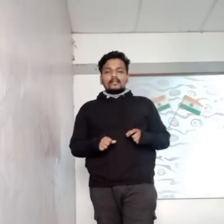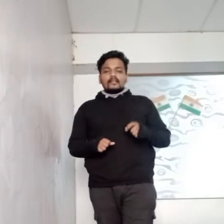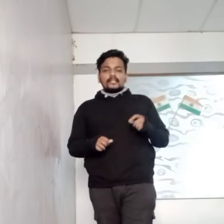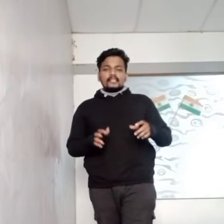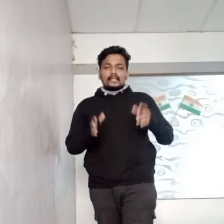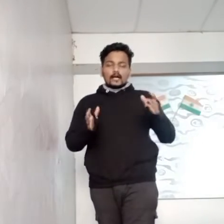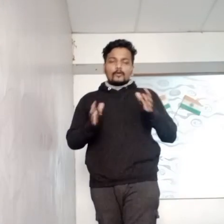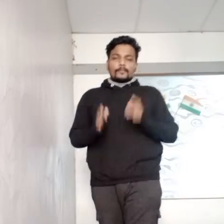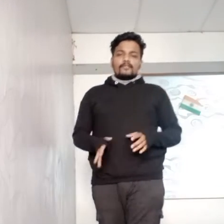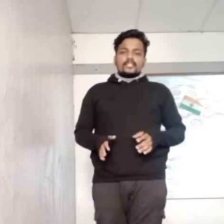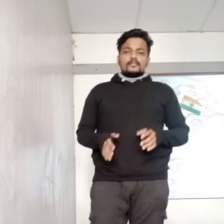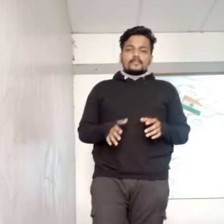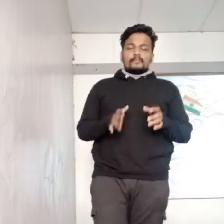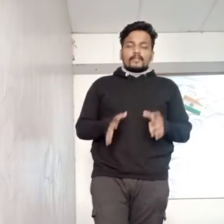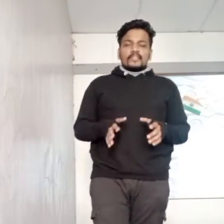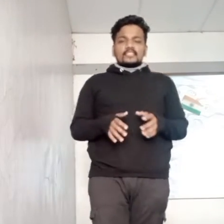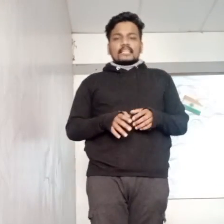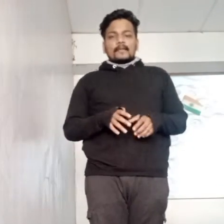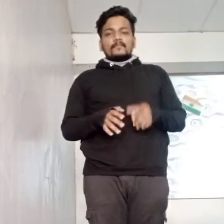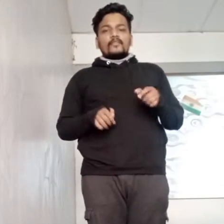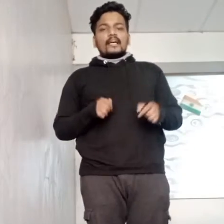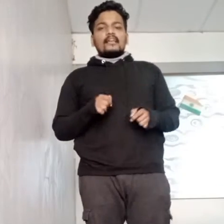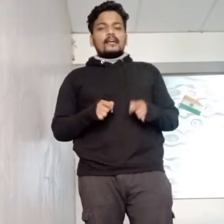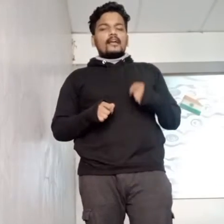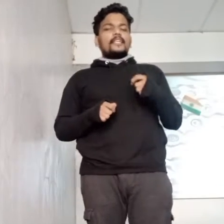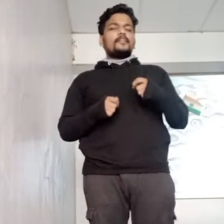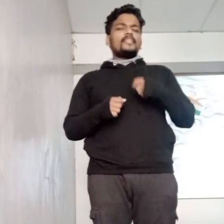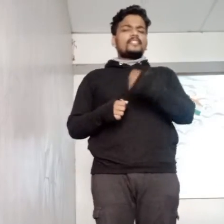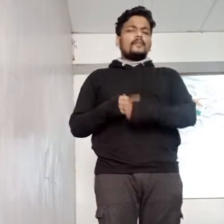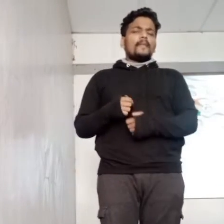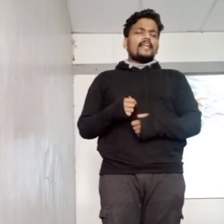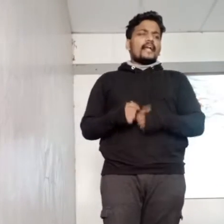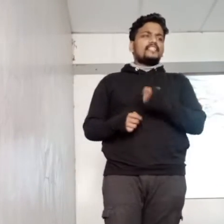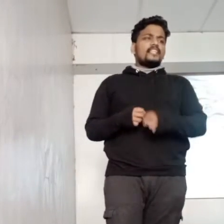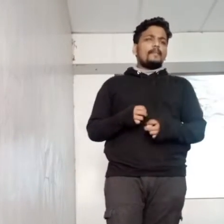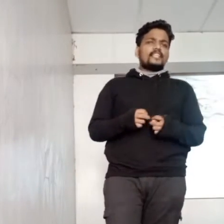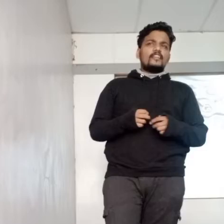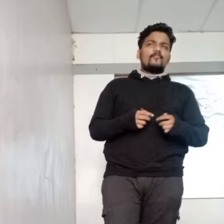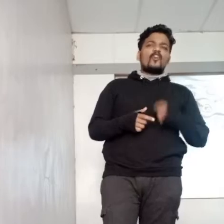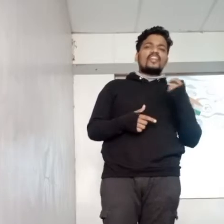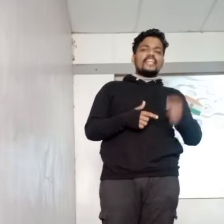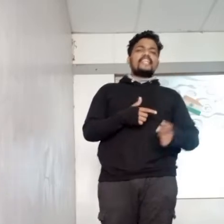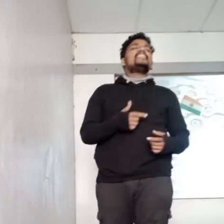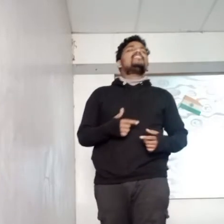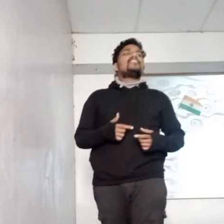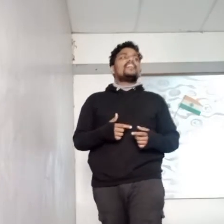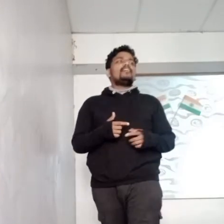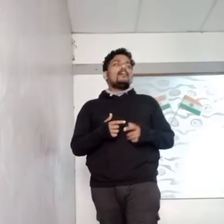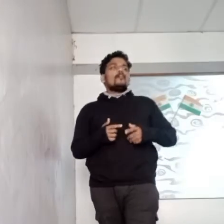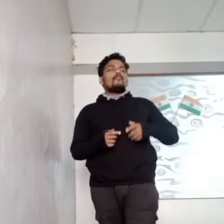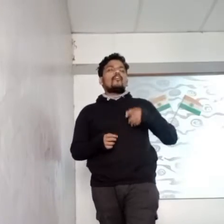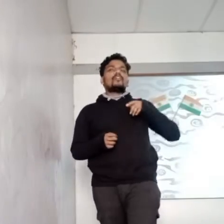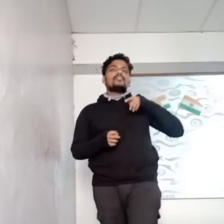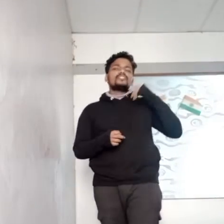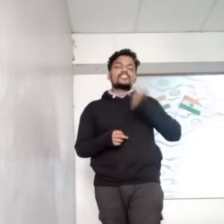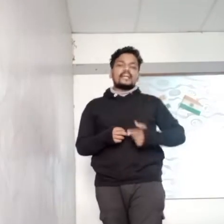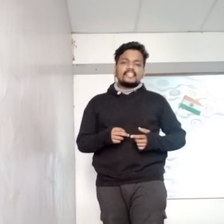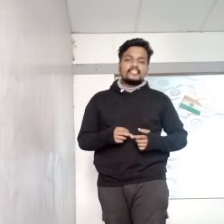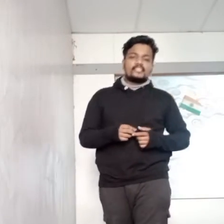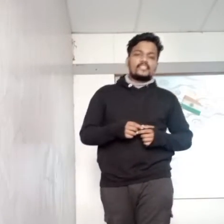in our previously time, we are giving some additional method for running the thread, for starting the thread. We